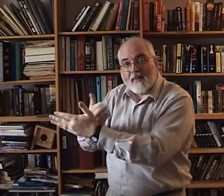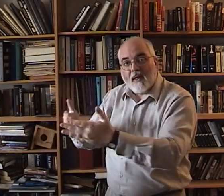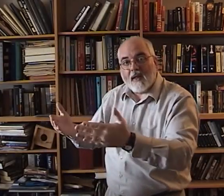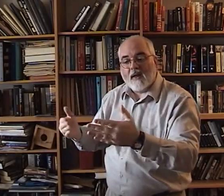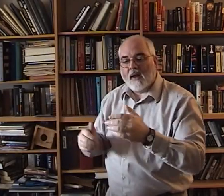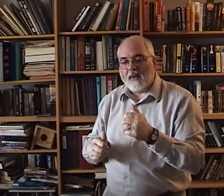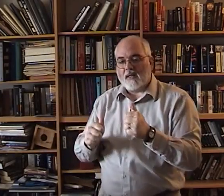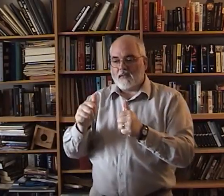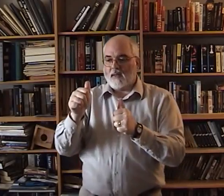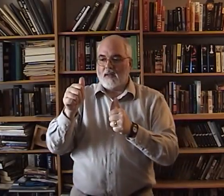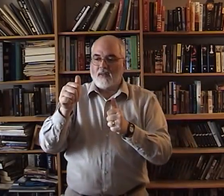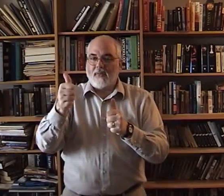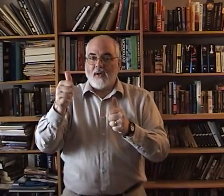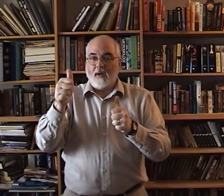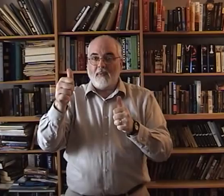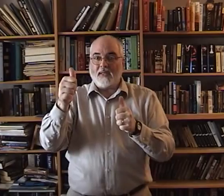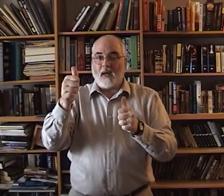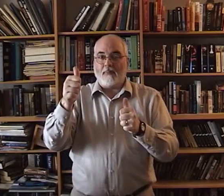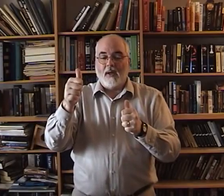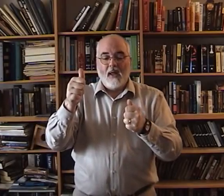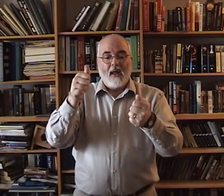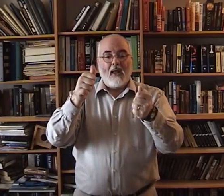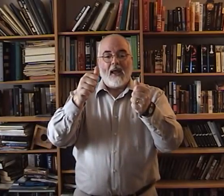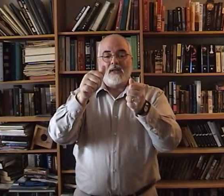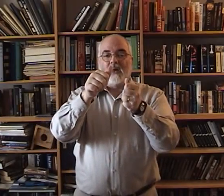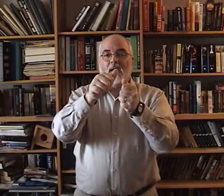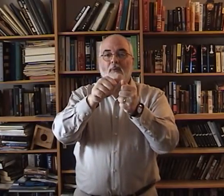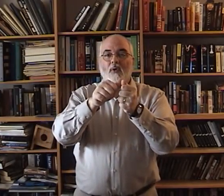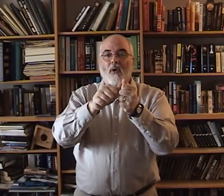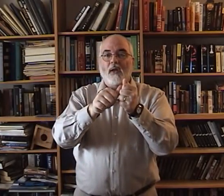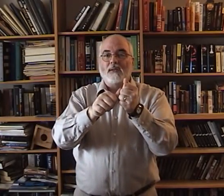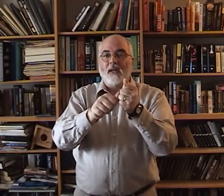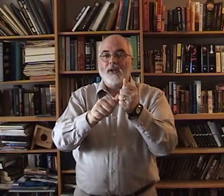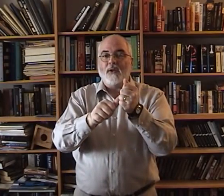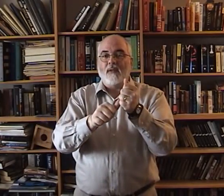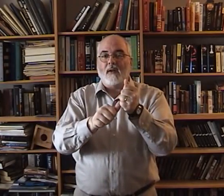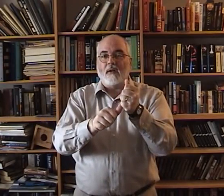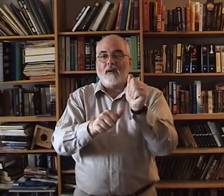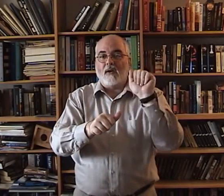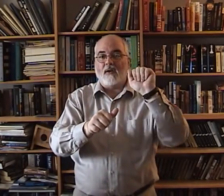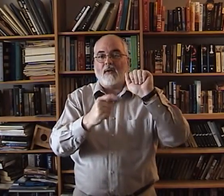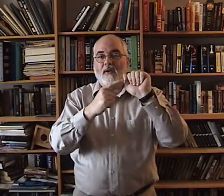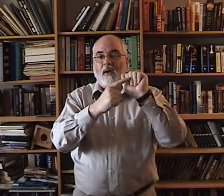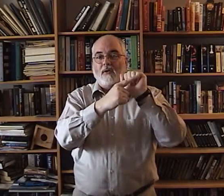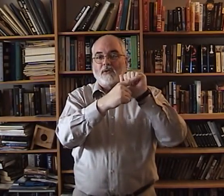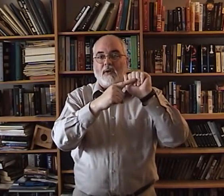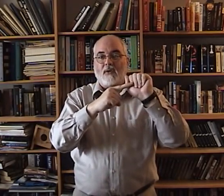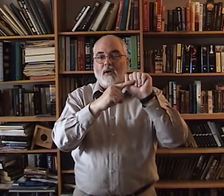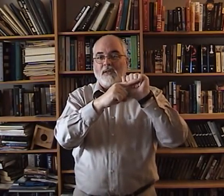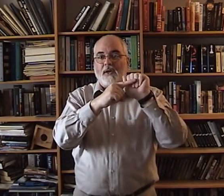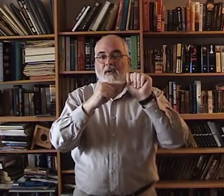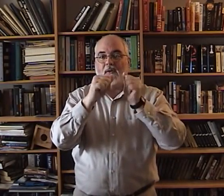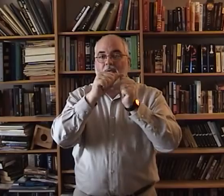everything, and that's the thumb is up, and it's going to come across each of the knuckles right across here.